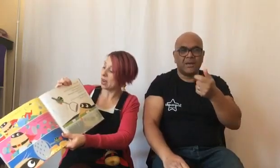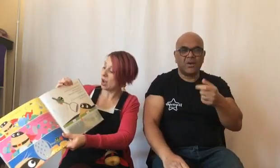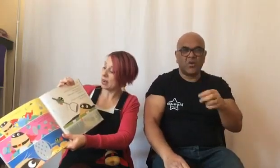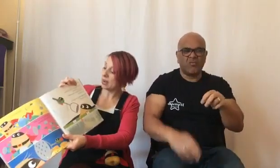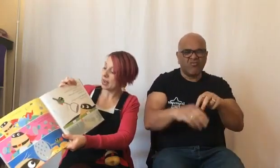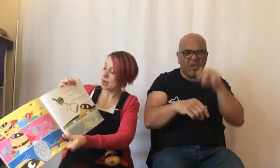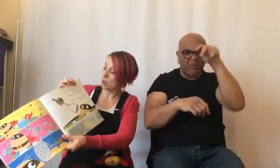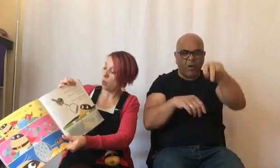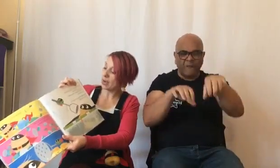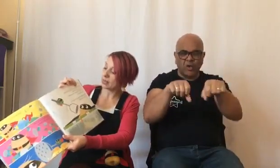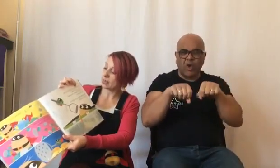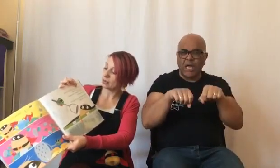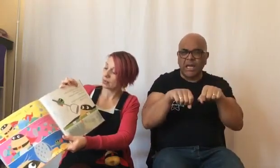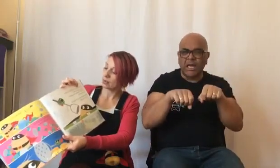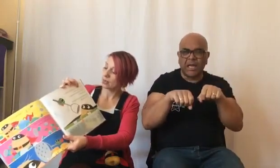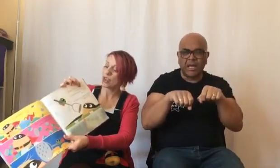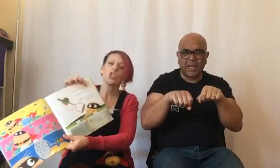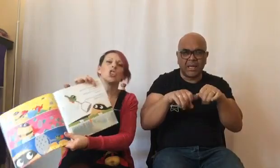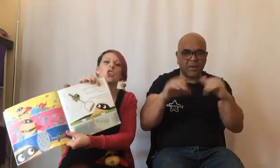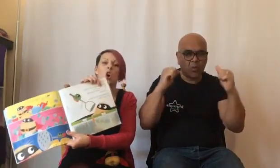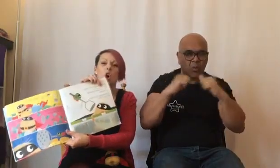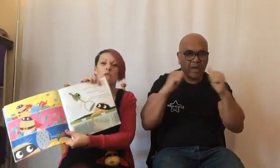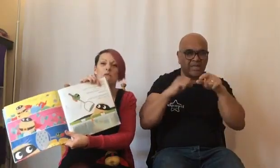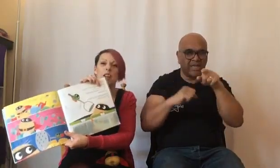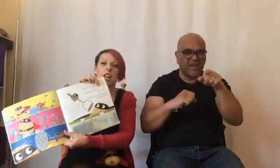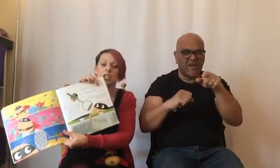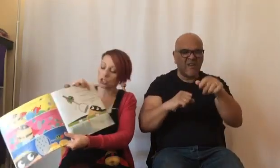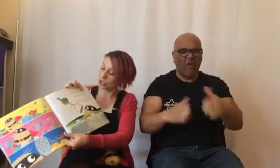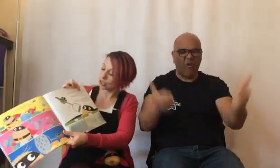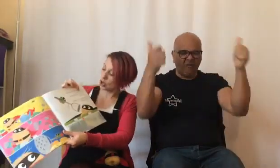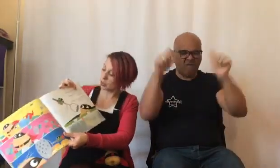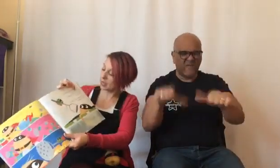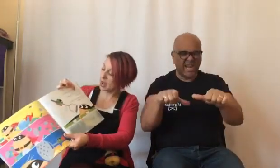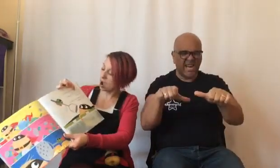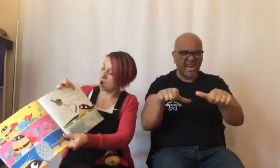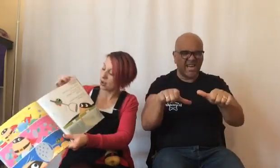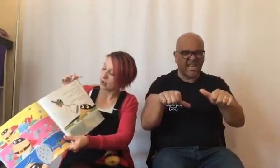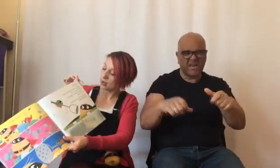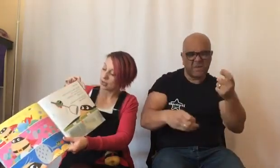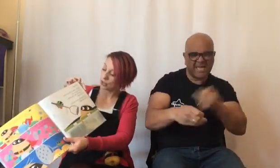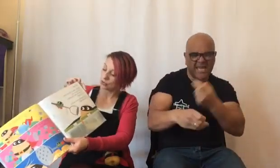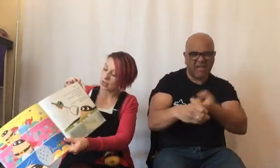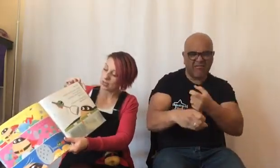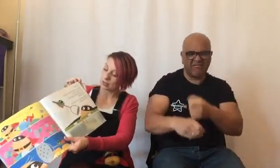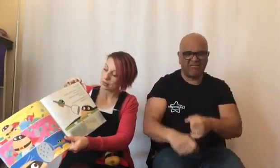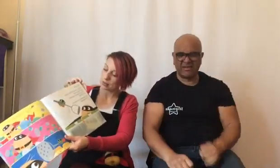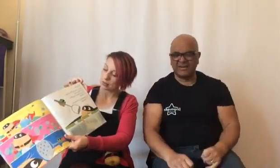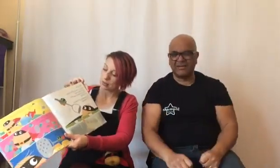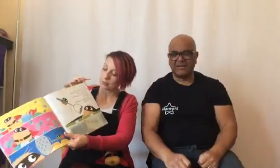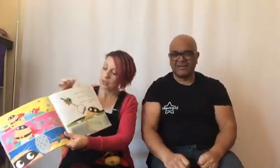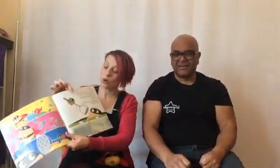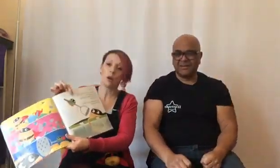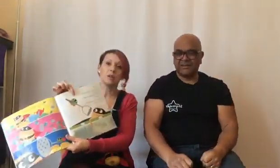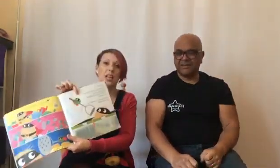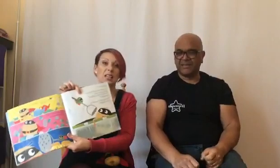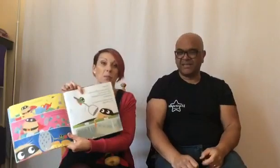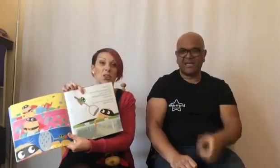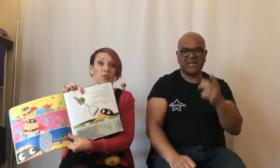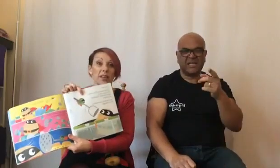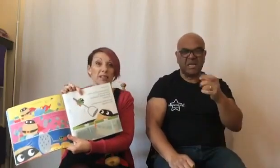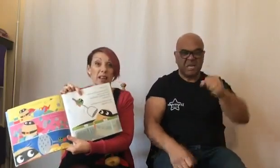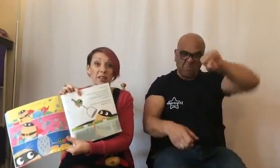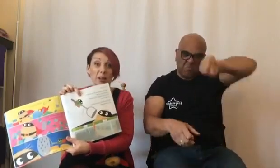and lying in wait. You're finished, Supertato, he shrieked. He's got a